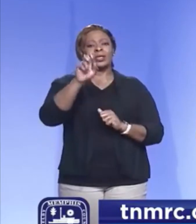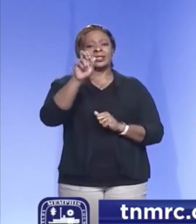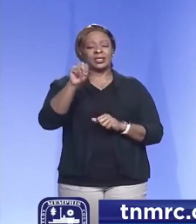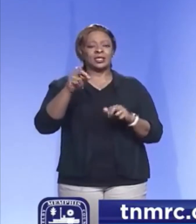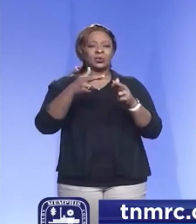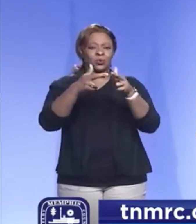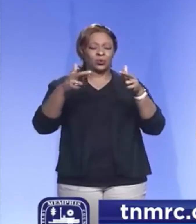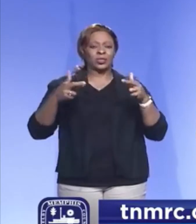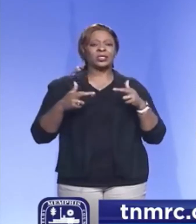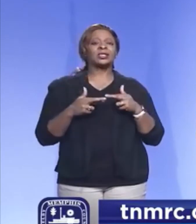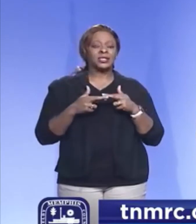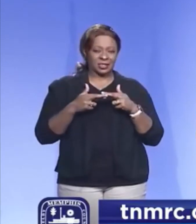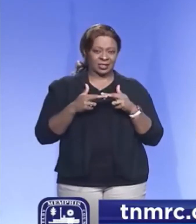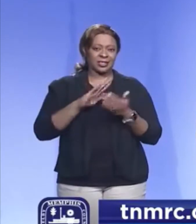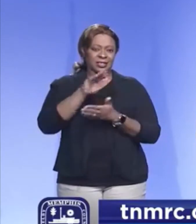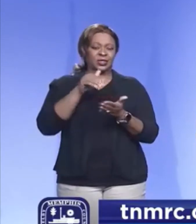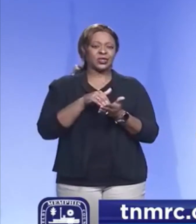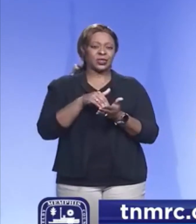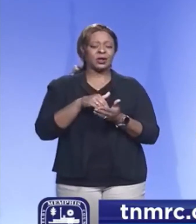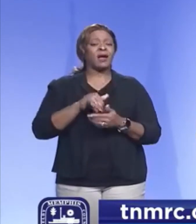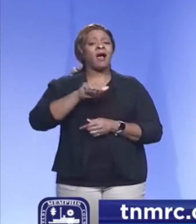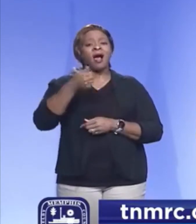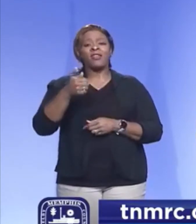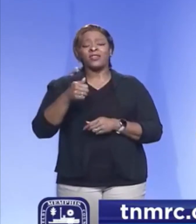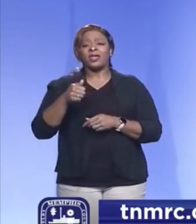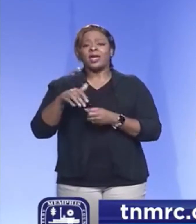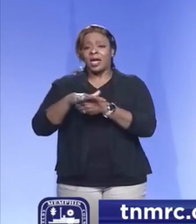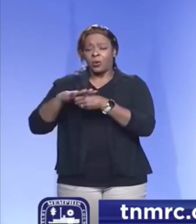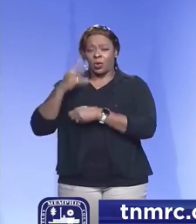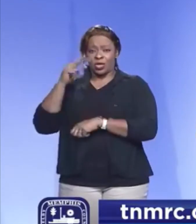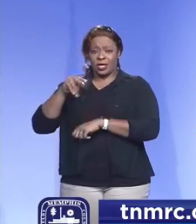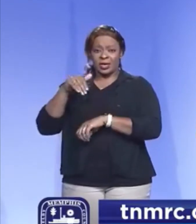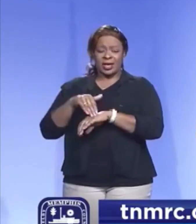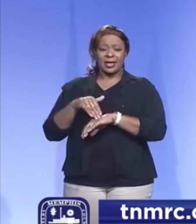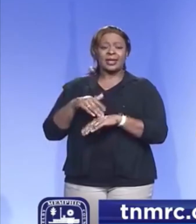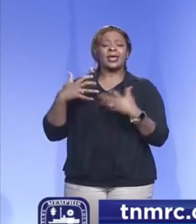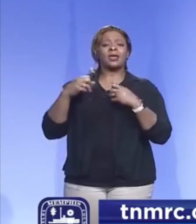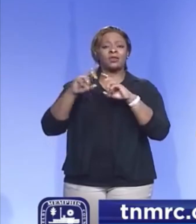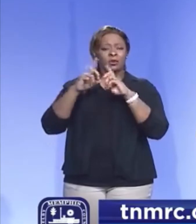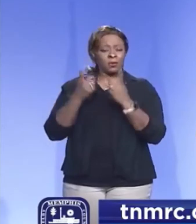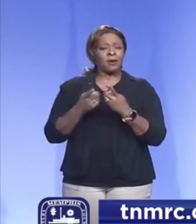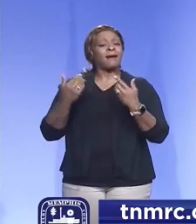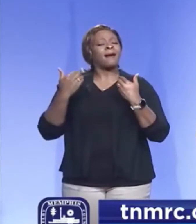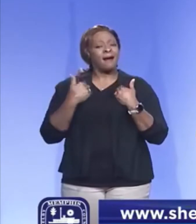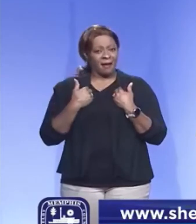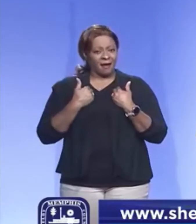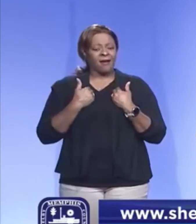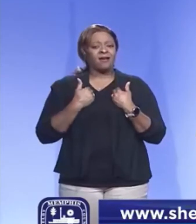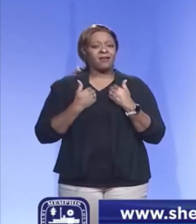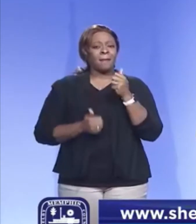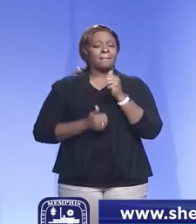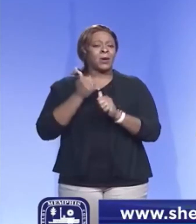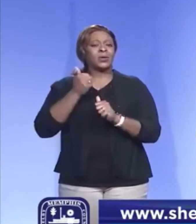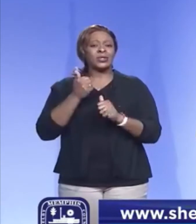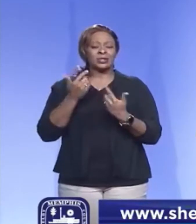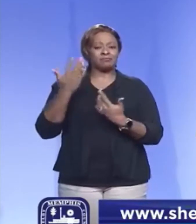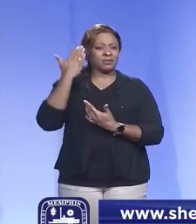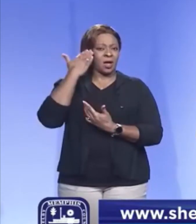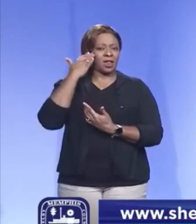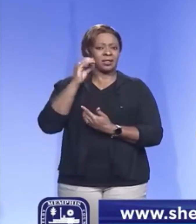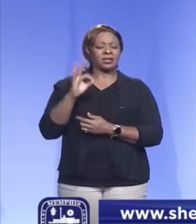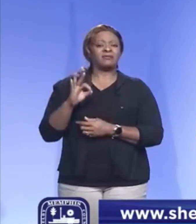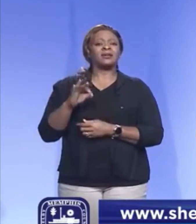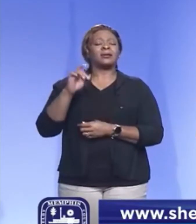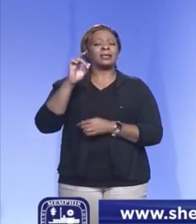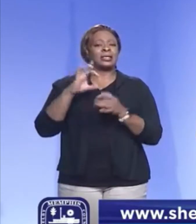Regional Forensic Center. The other area that we look at, which the health department has the most intimate knowledge of,